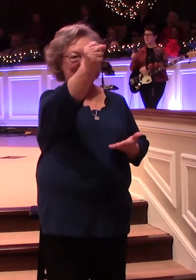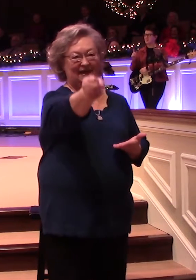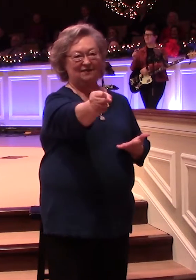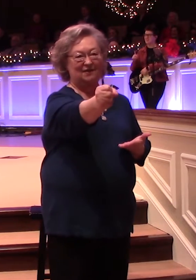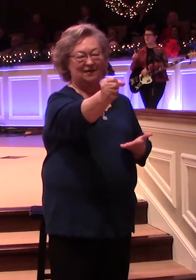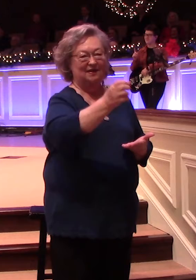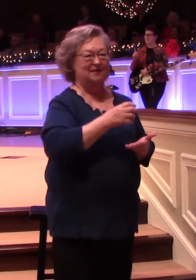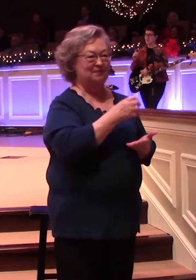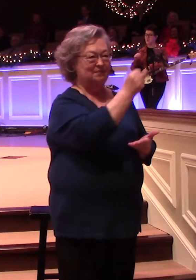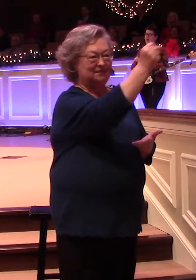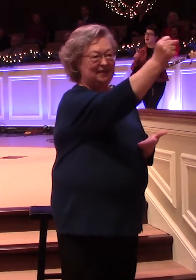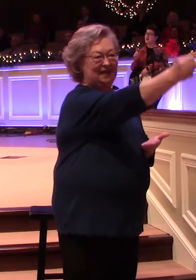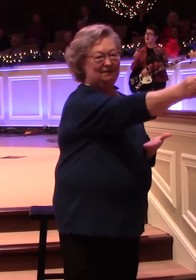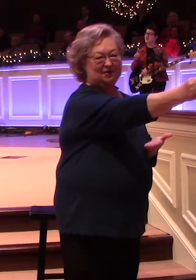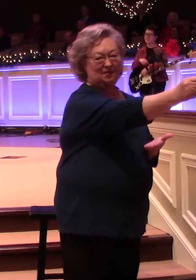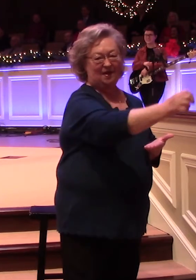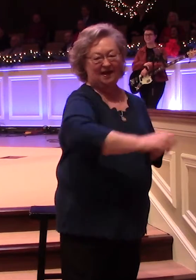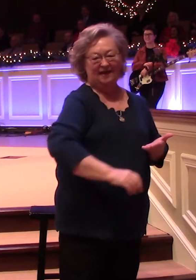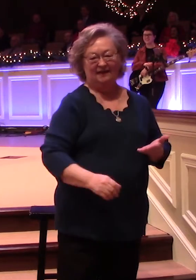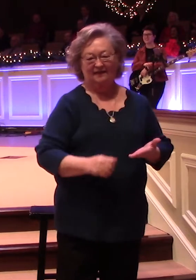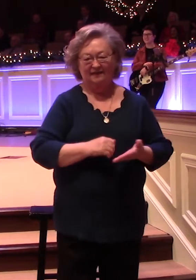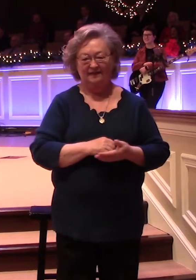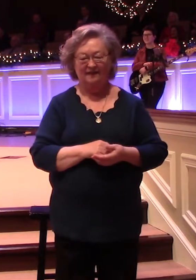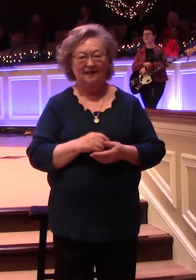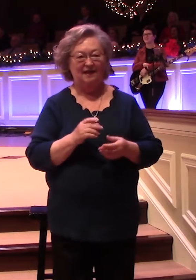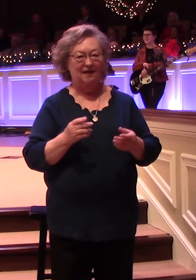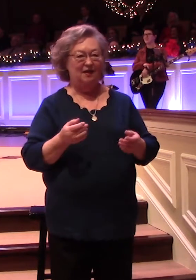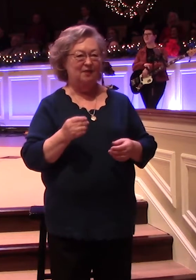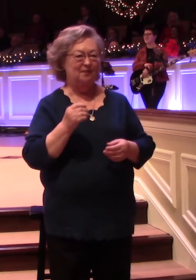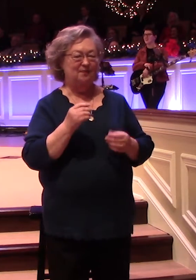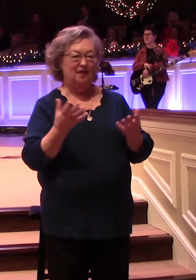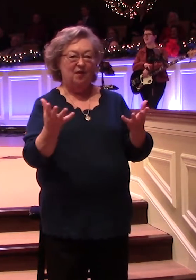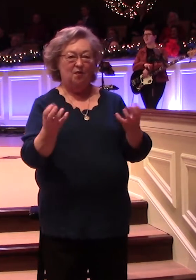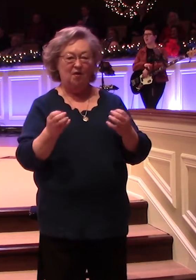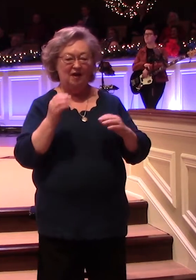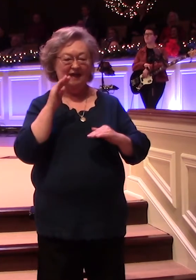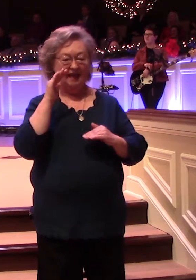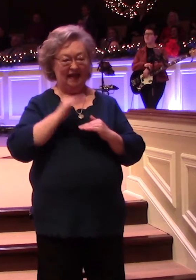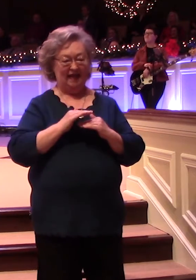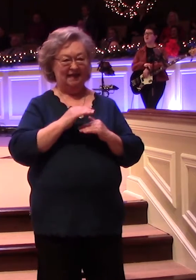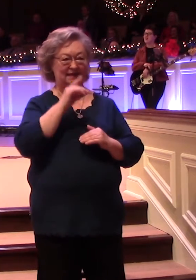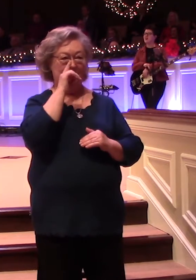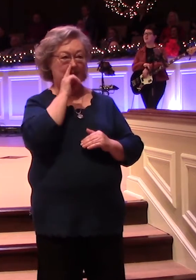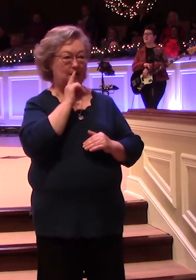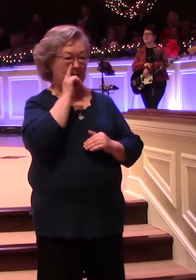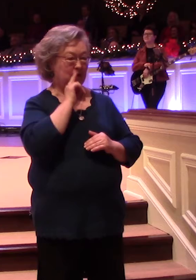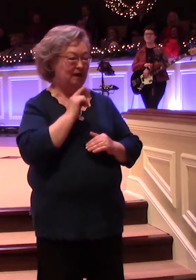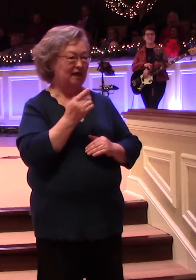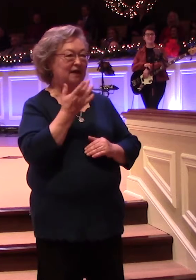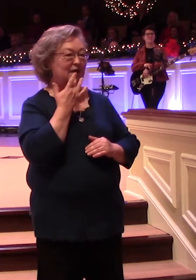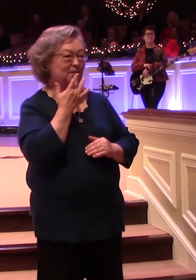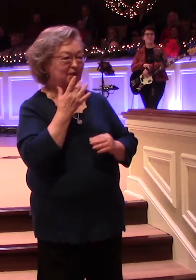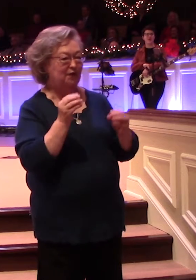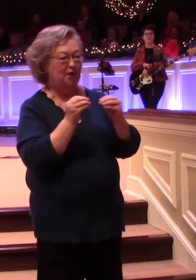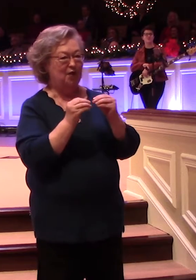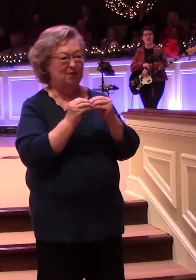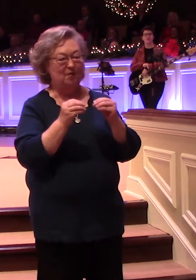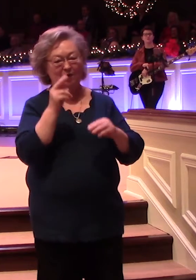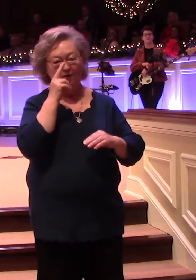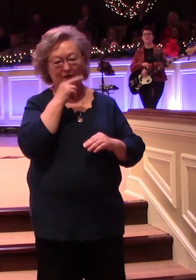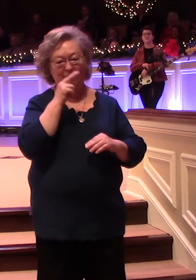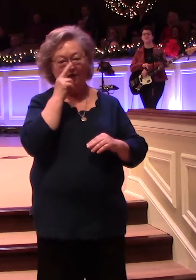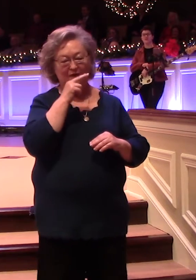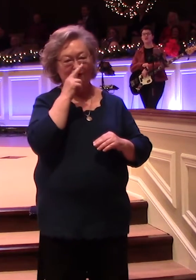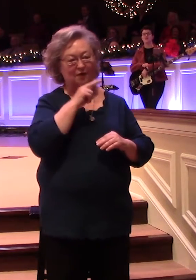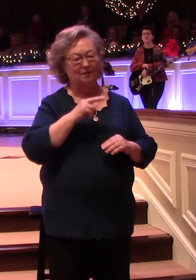Give it away. If you want less lonely and a lot more fun and deep satisfaction when the